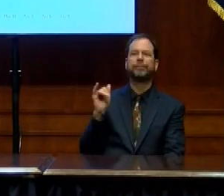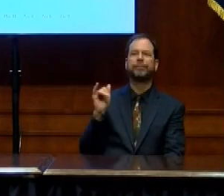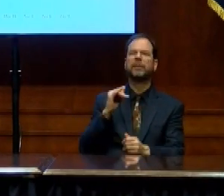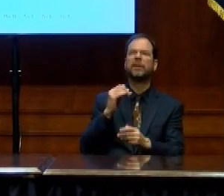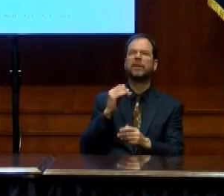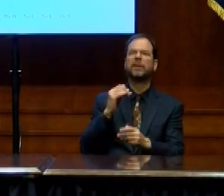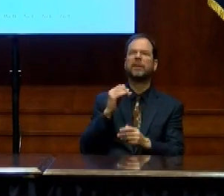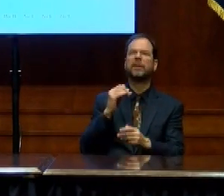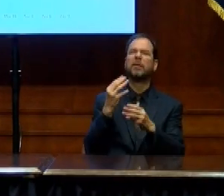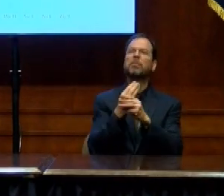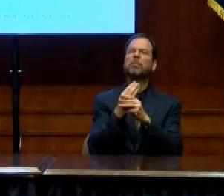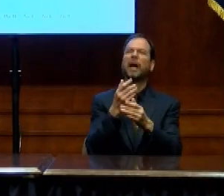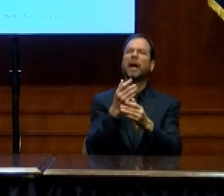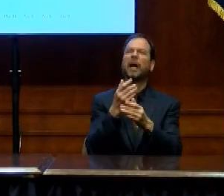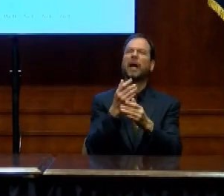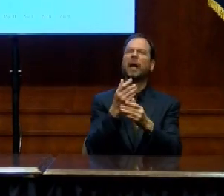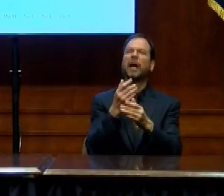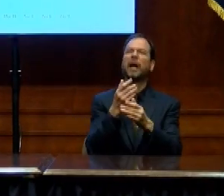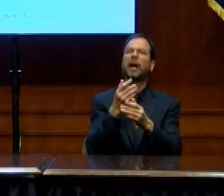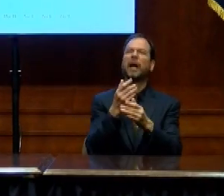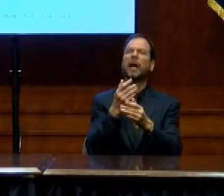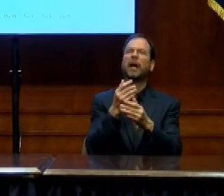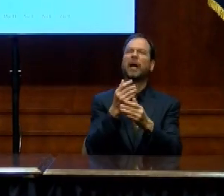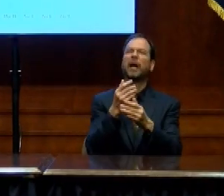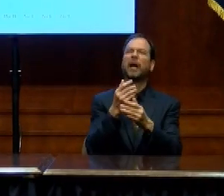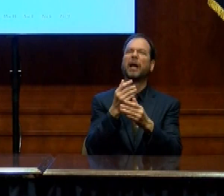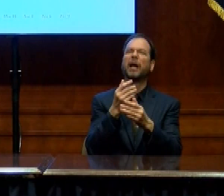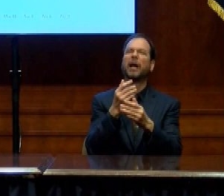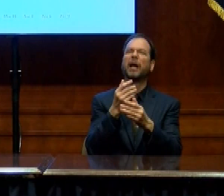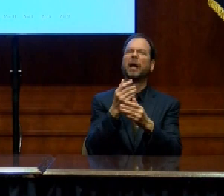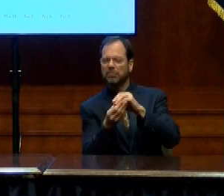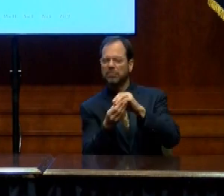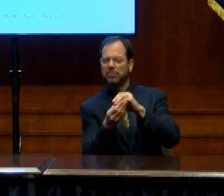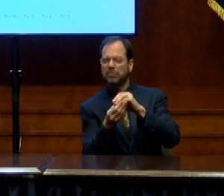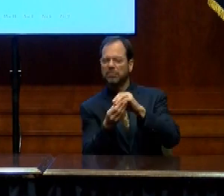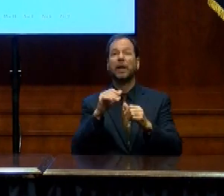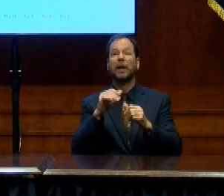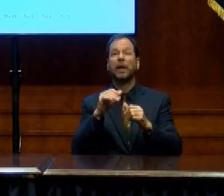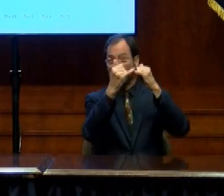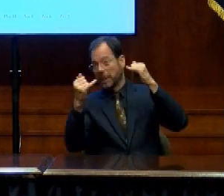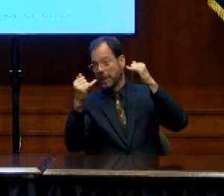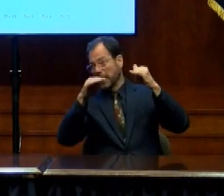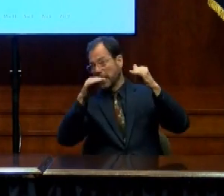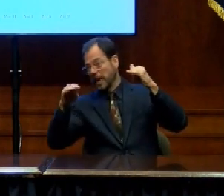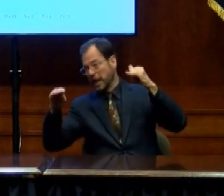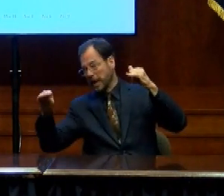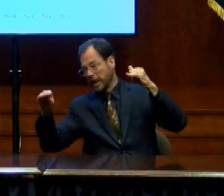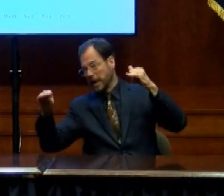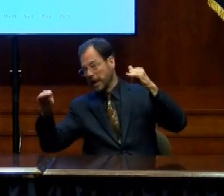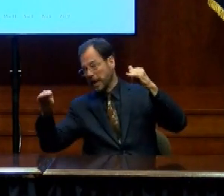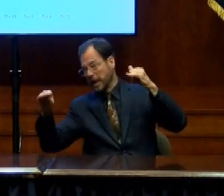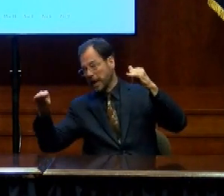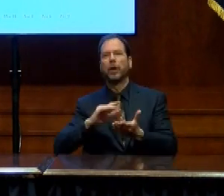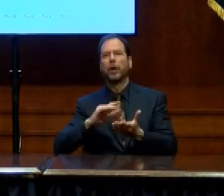a mathematical sign of success. That line going down is so important. That line going down means that